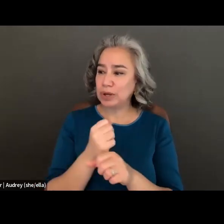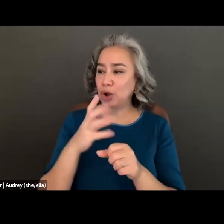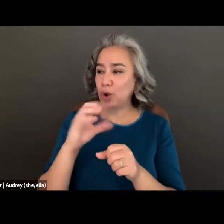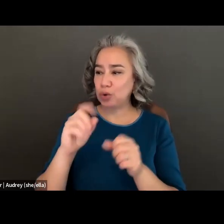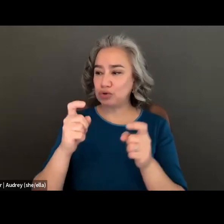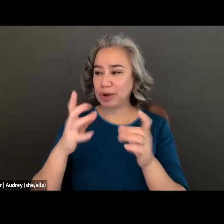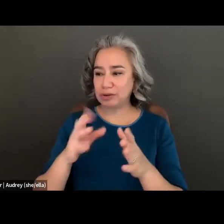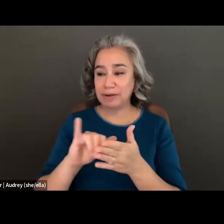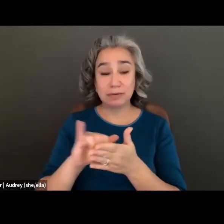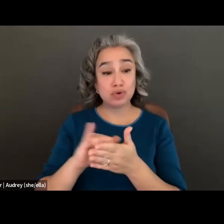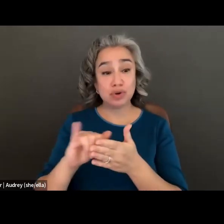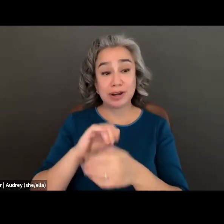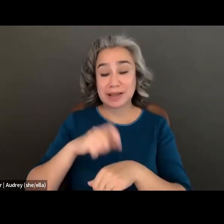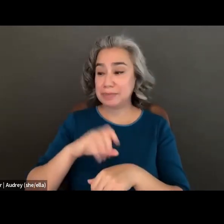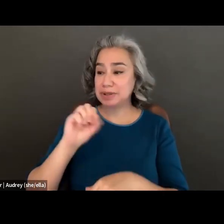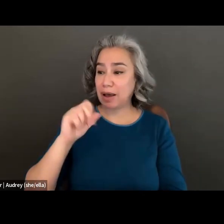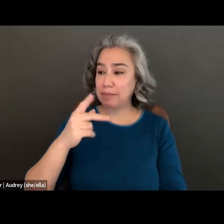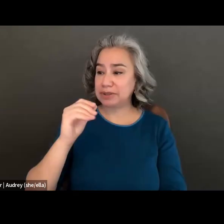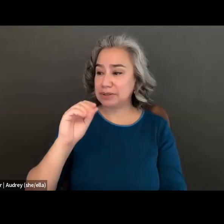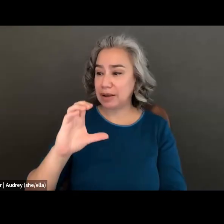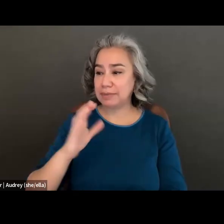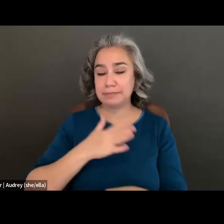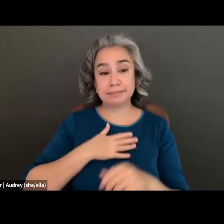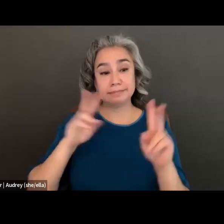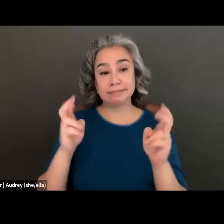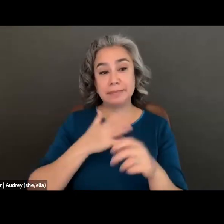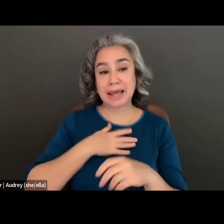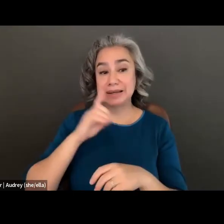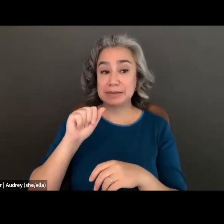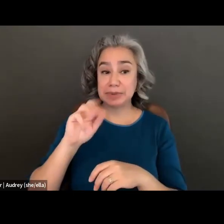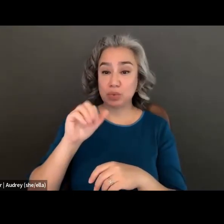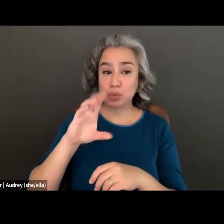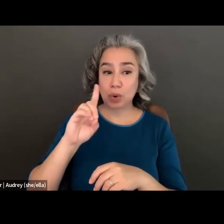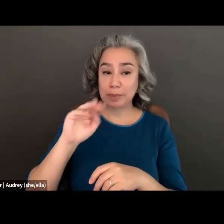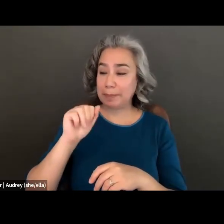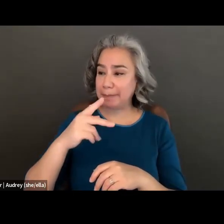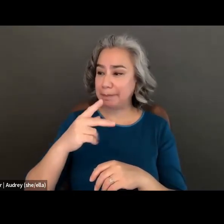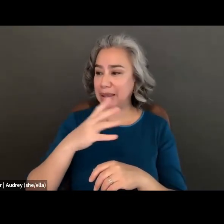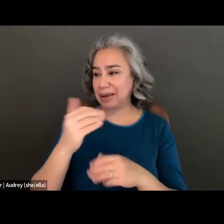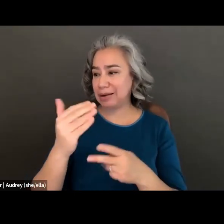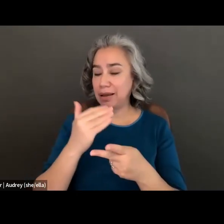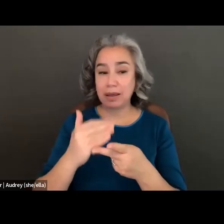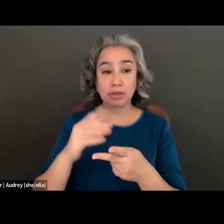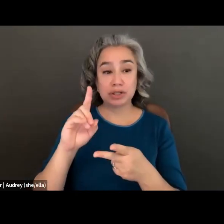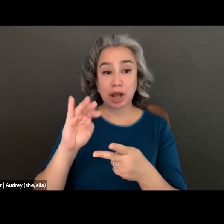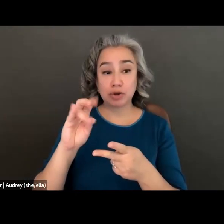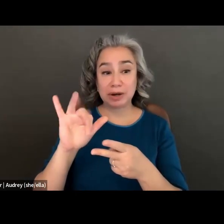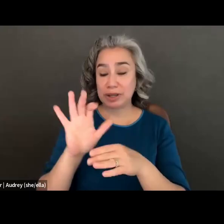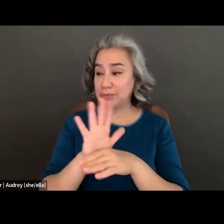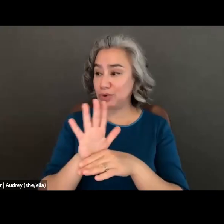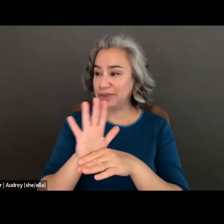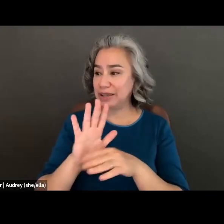Disability Roadmap, and the new feature documentary called The Ride Ahead, which is airing on